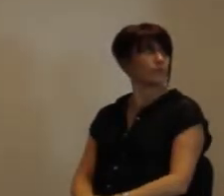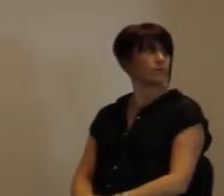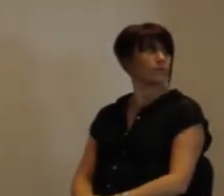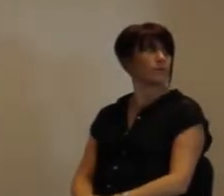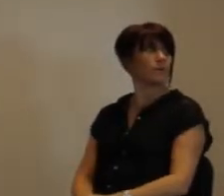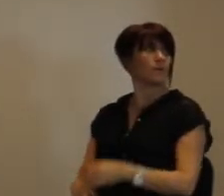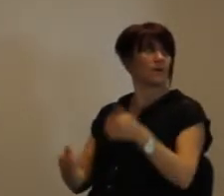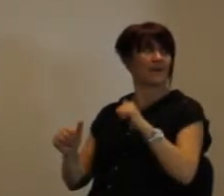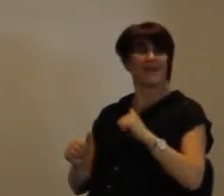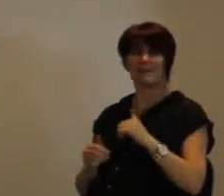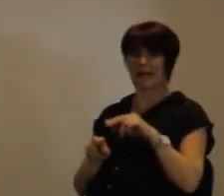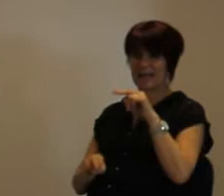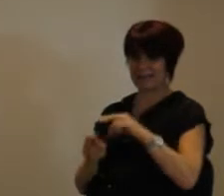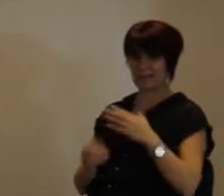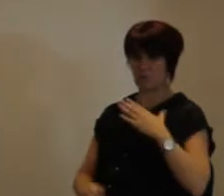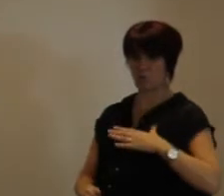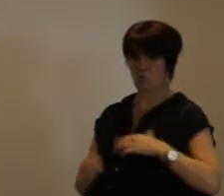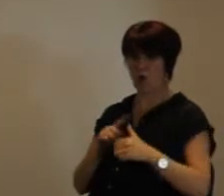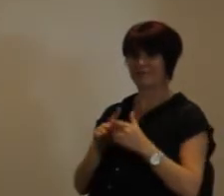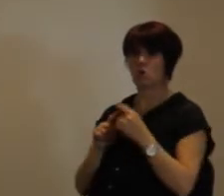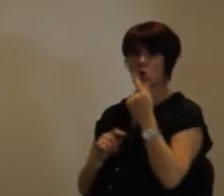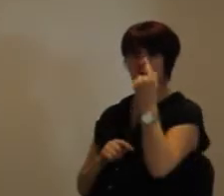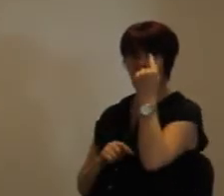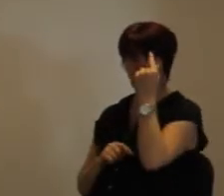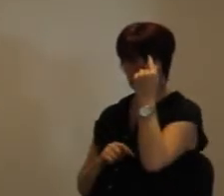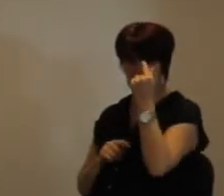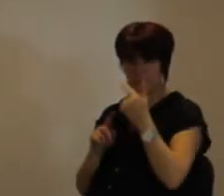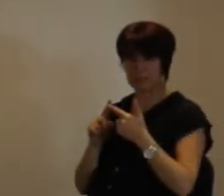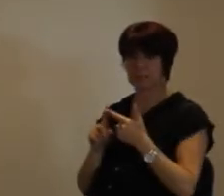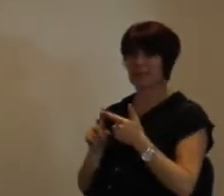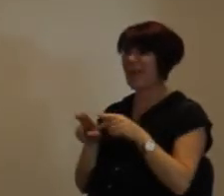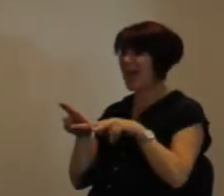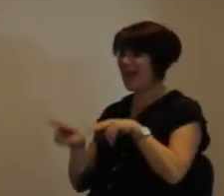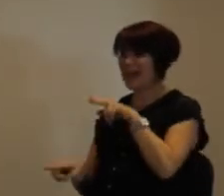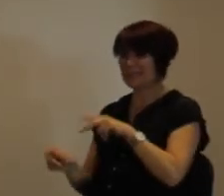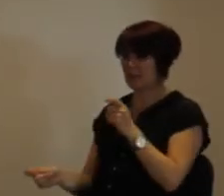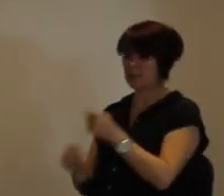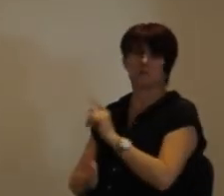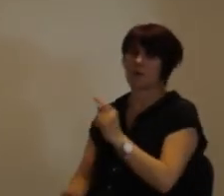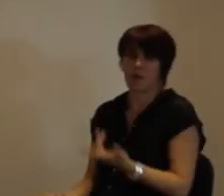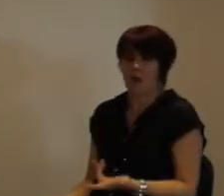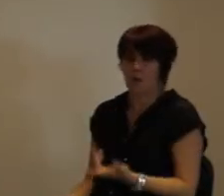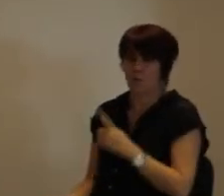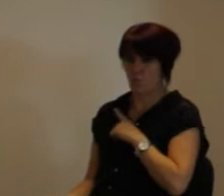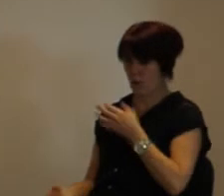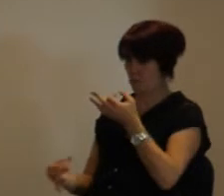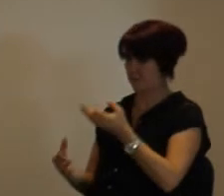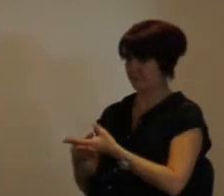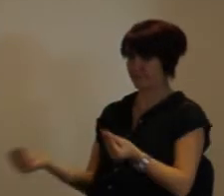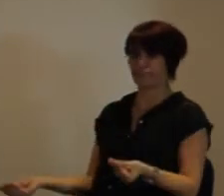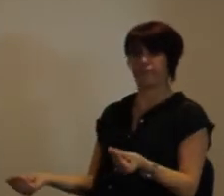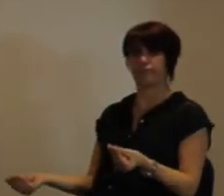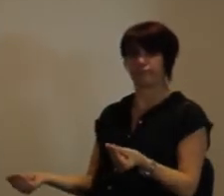assessment requirements, the competence. Any adjustment to assessment must not invalidate assessment requirements of the qualification or